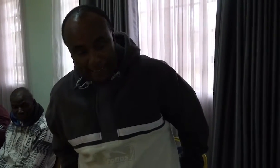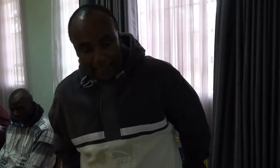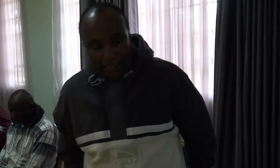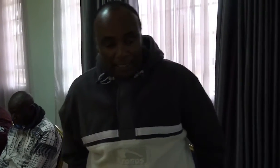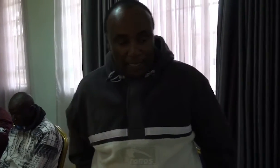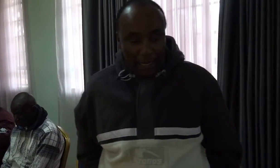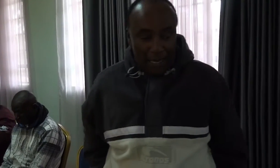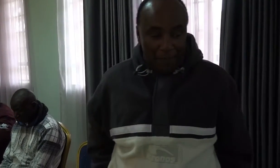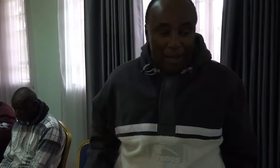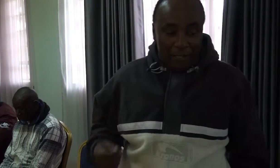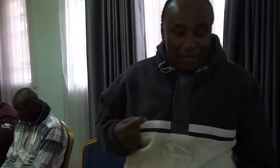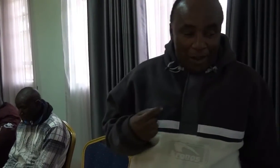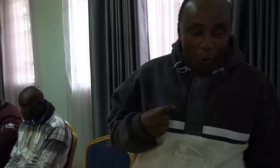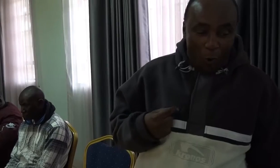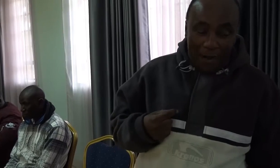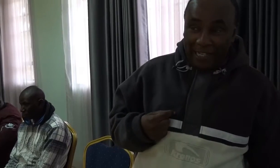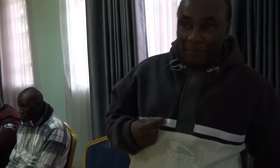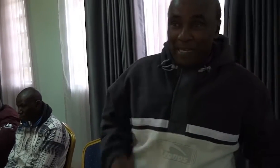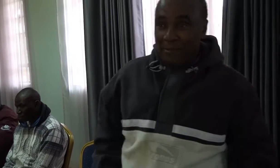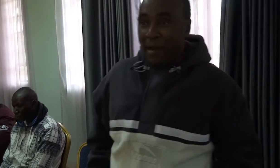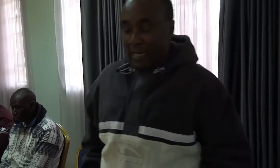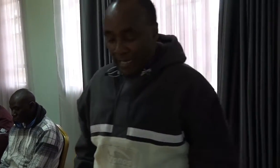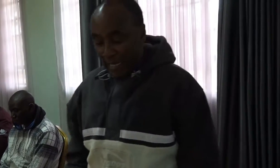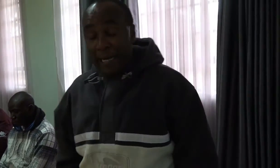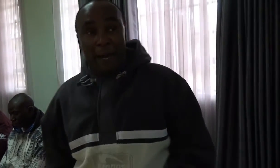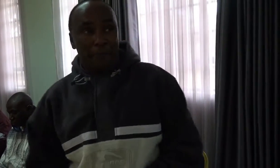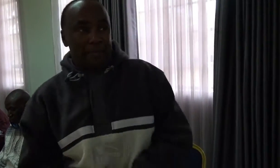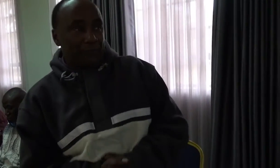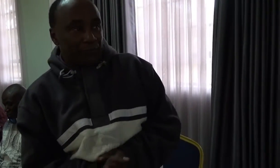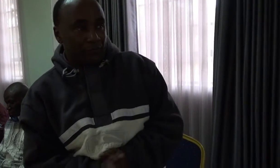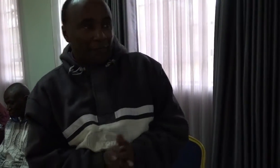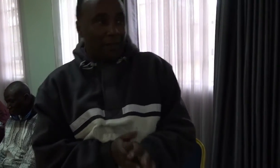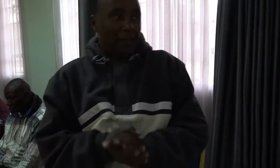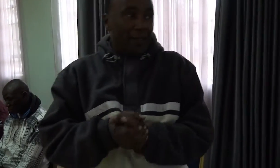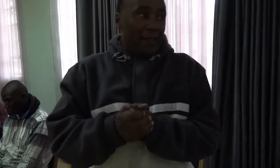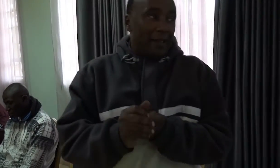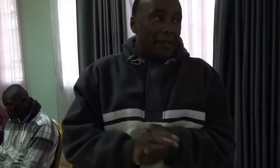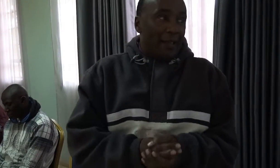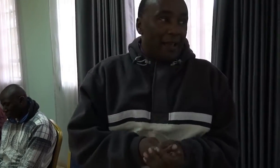experience, my own experience back in campus.